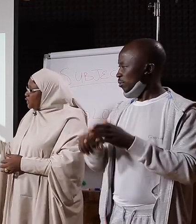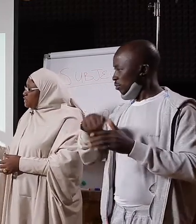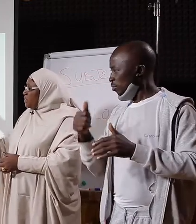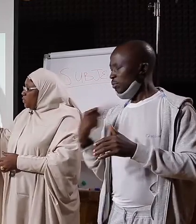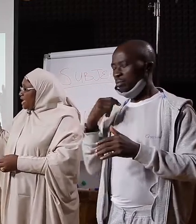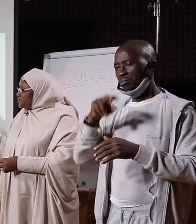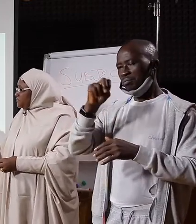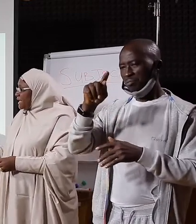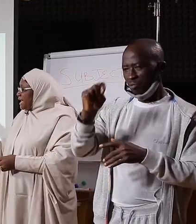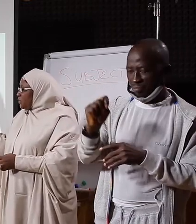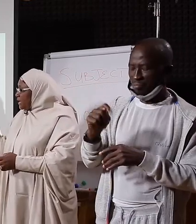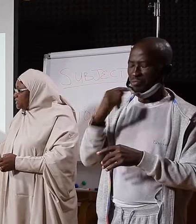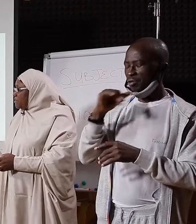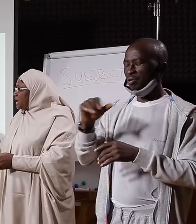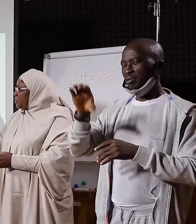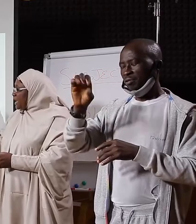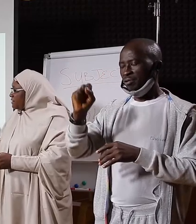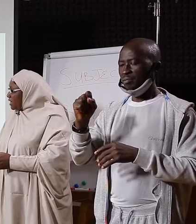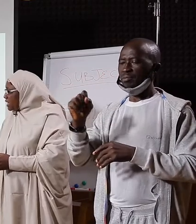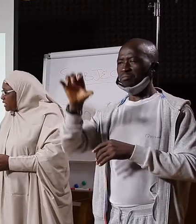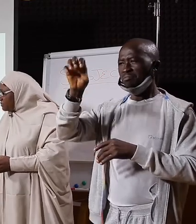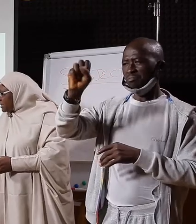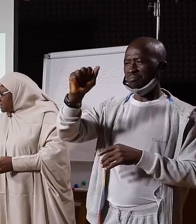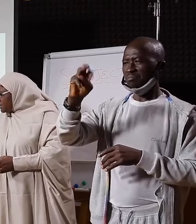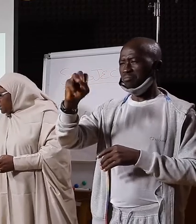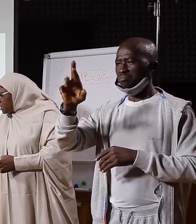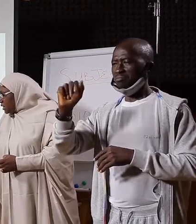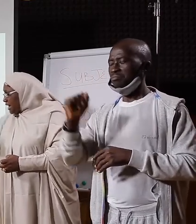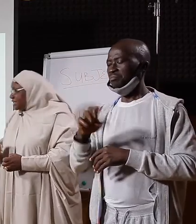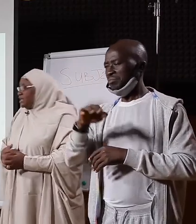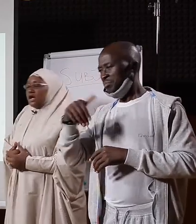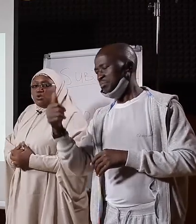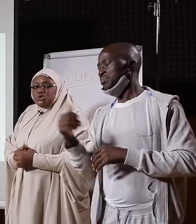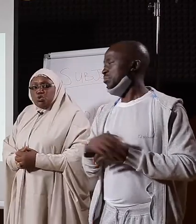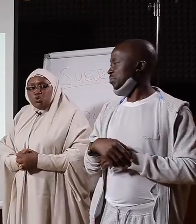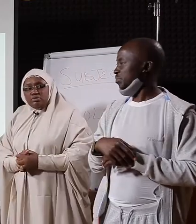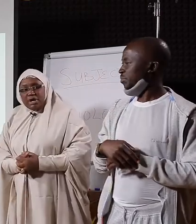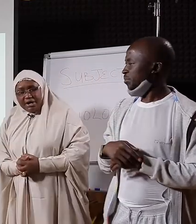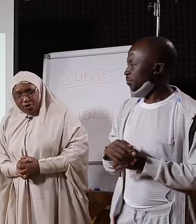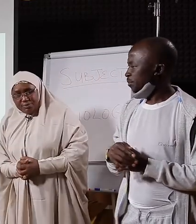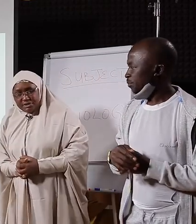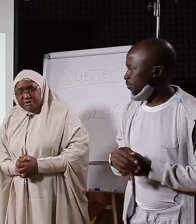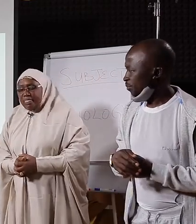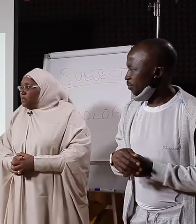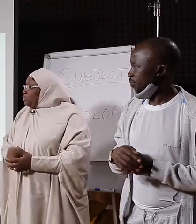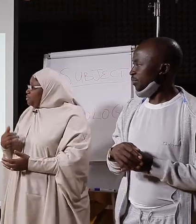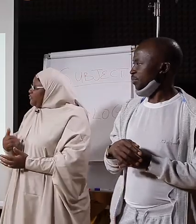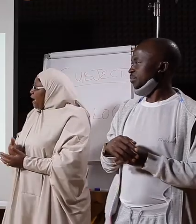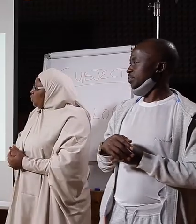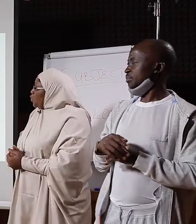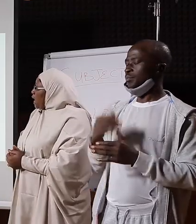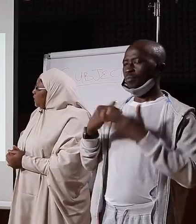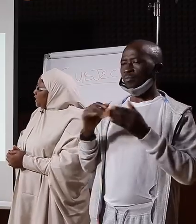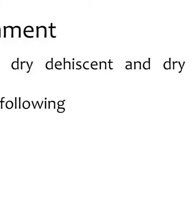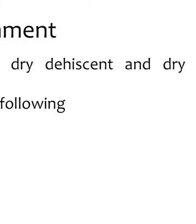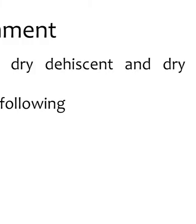we have nuts, we have Cypsela, we have samara, we have akin, and also caryopsis. But before